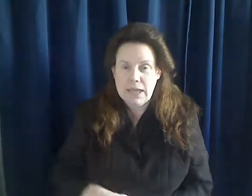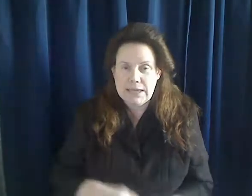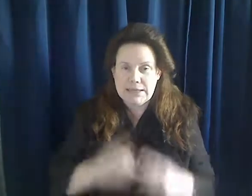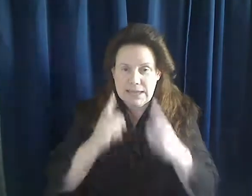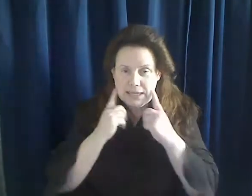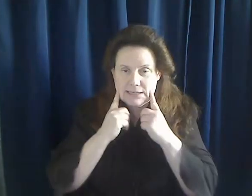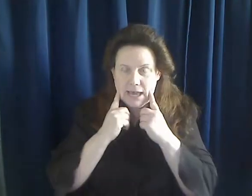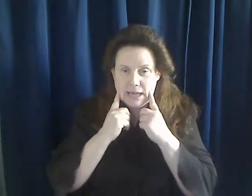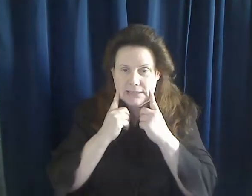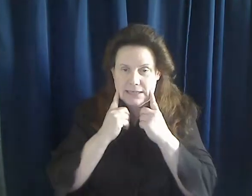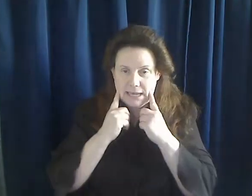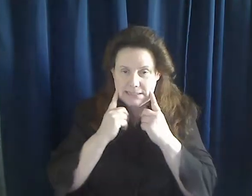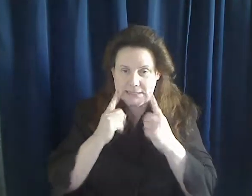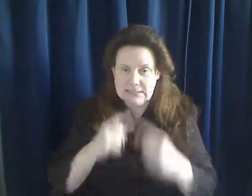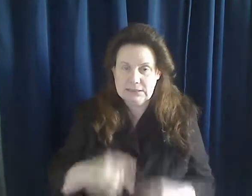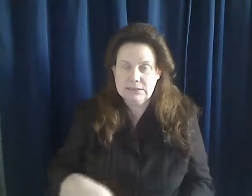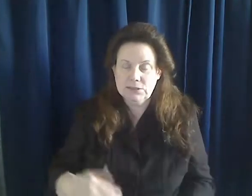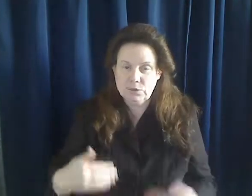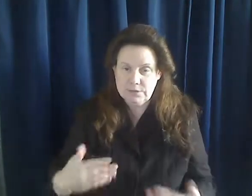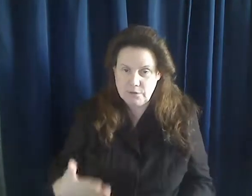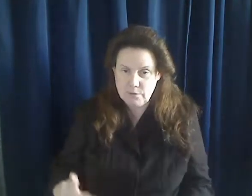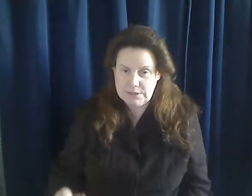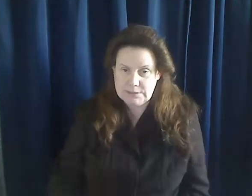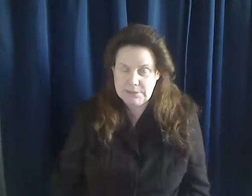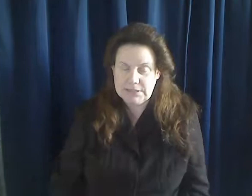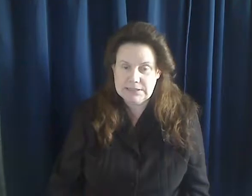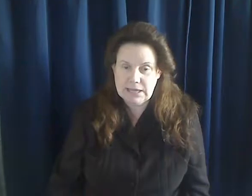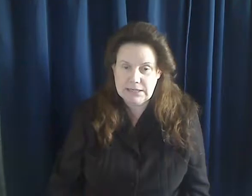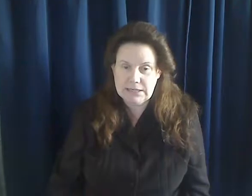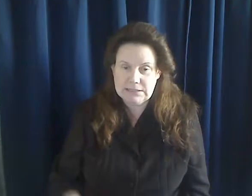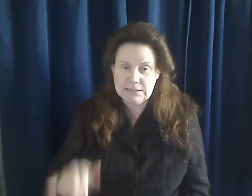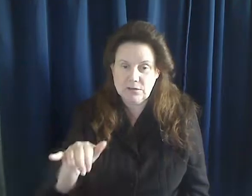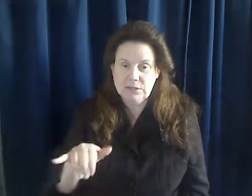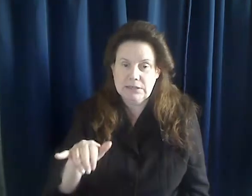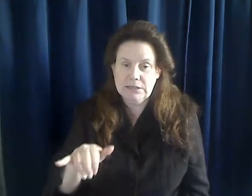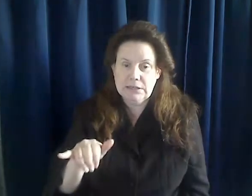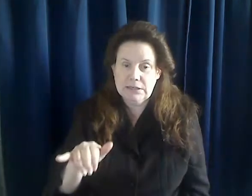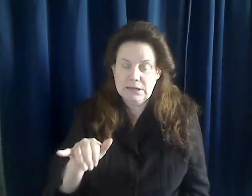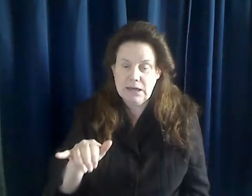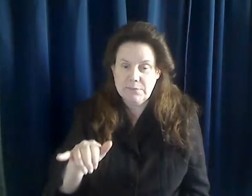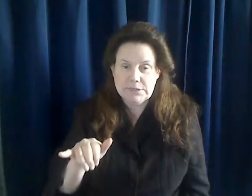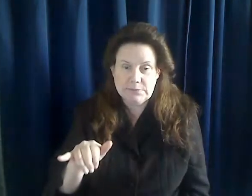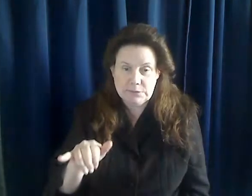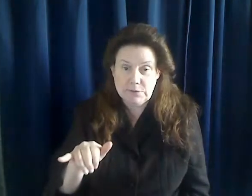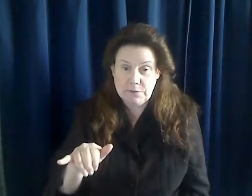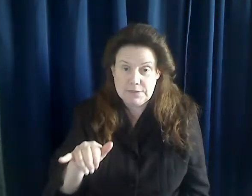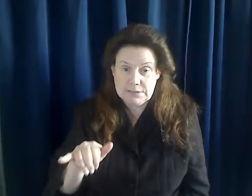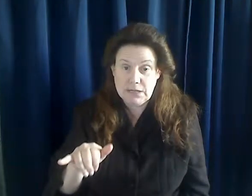And a head nod, yes, to affirm what is being said is a good thing to be doing with this sign.